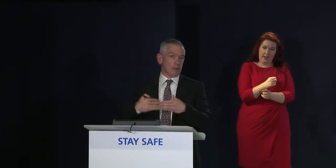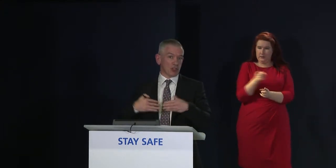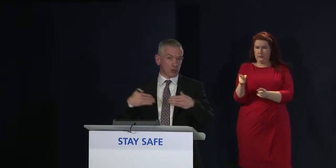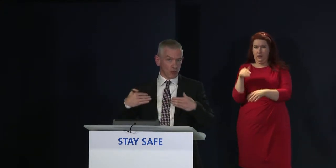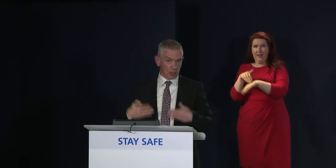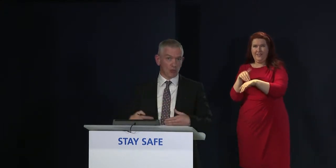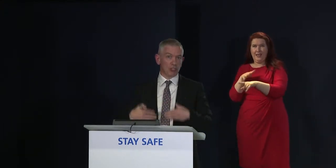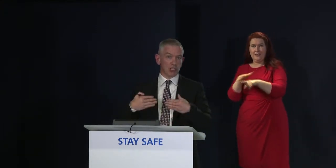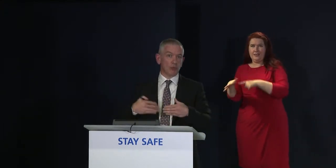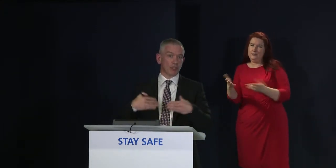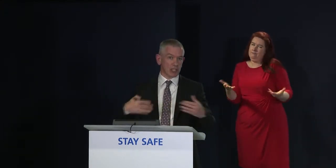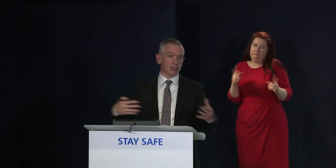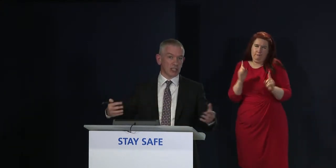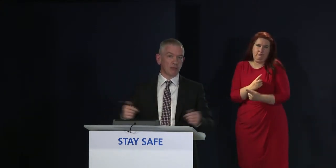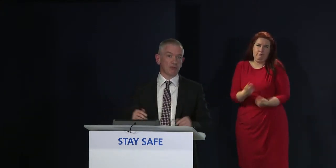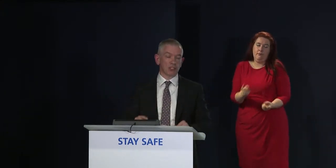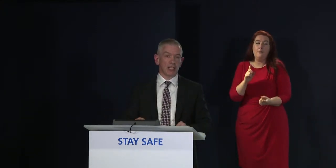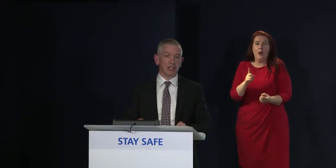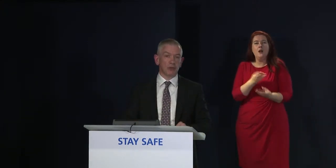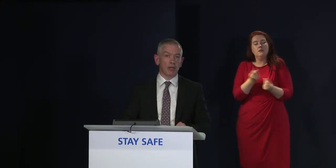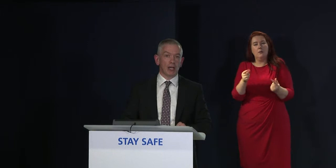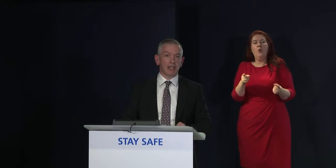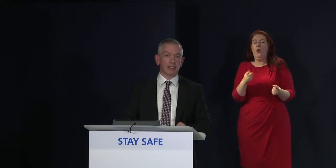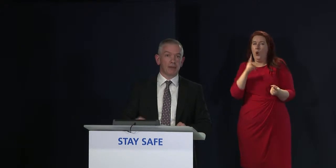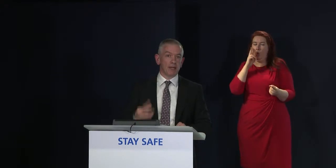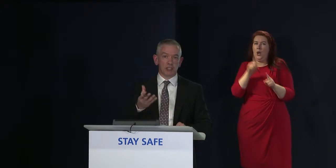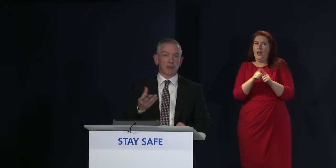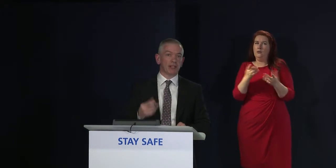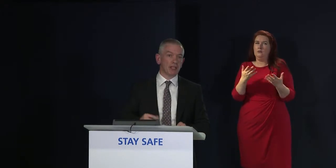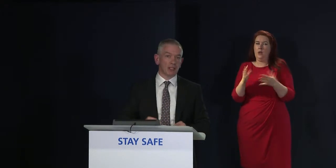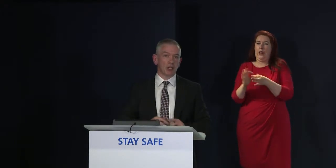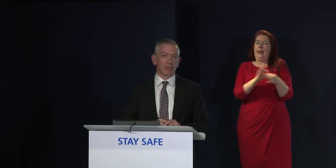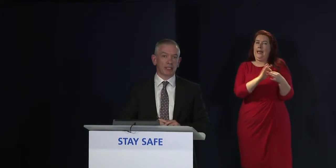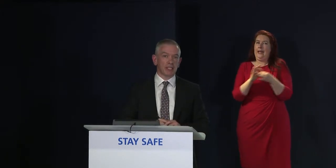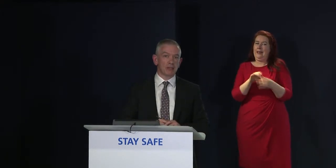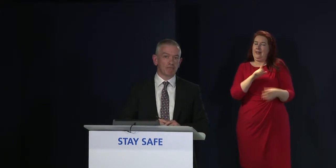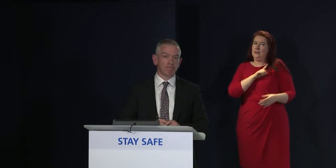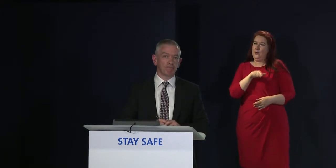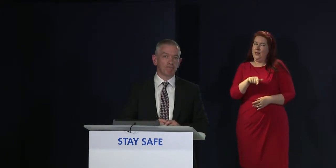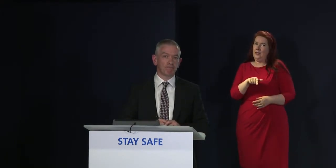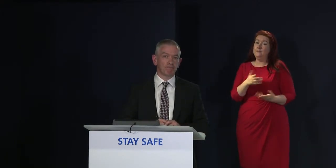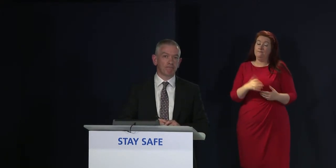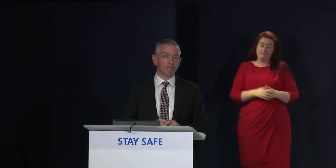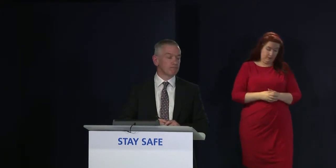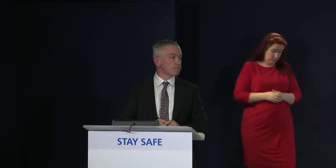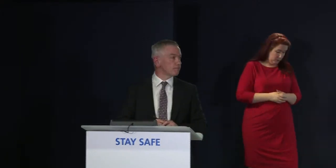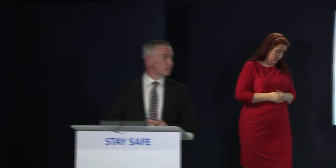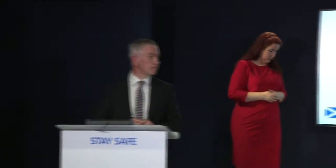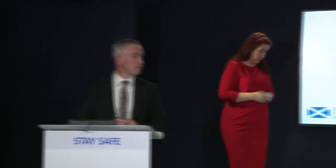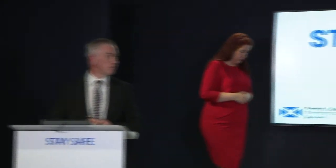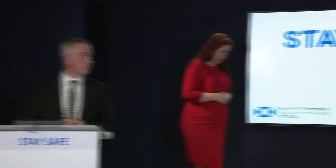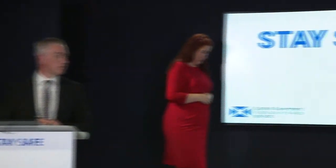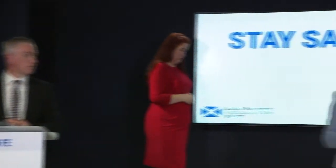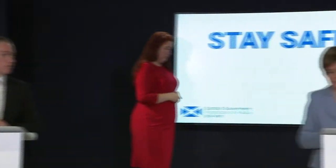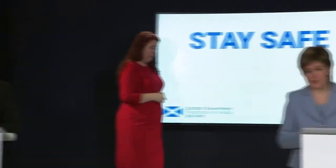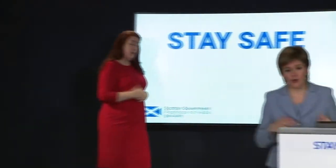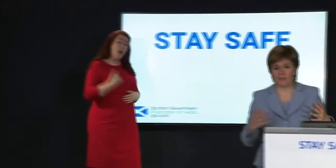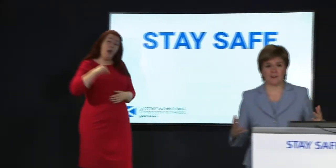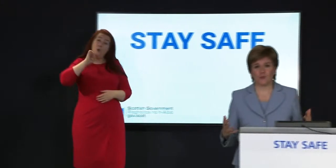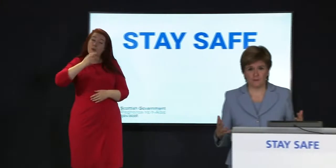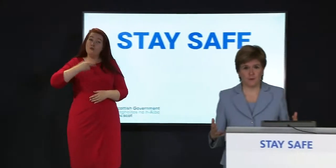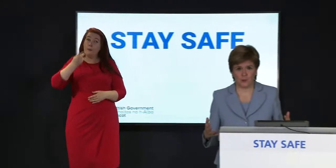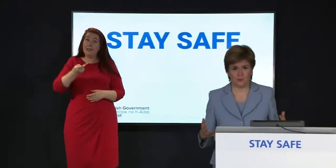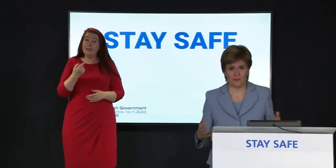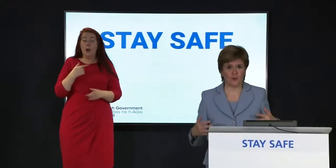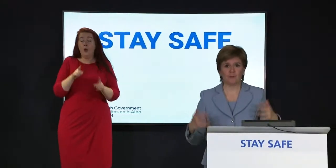there might be a strong association with certain types of scenario, and I expect that in the coming days. And I repeat, although it never does me any good, this is not